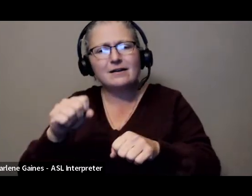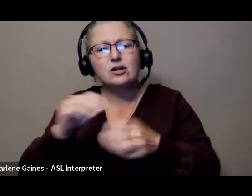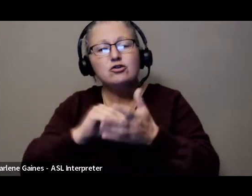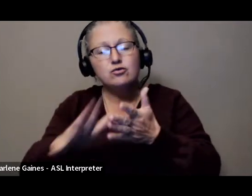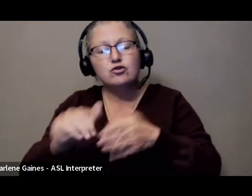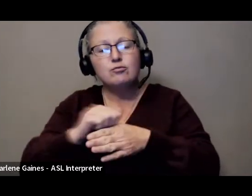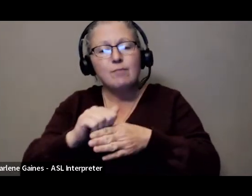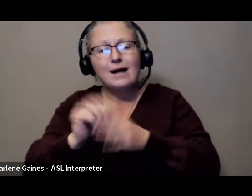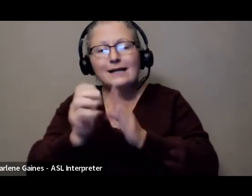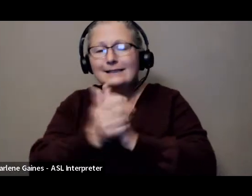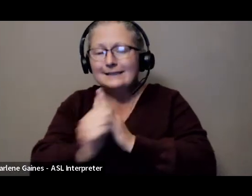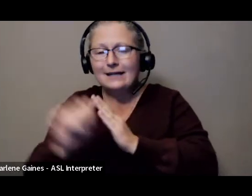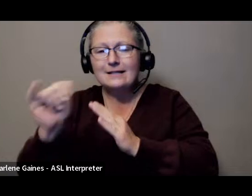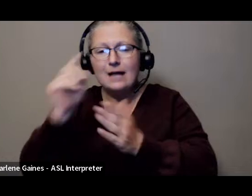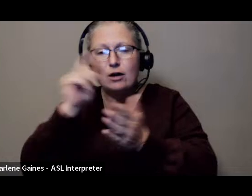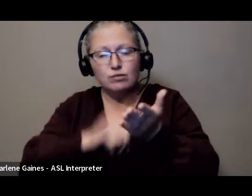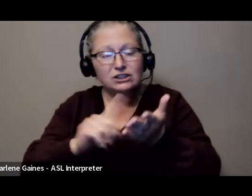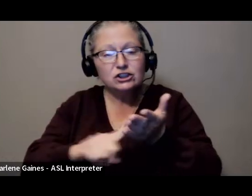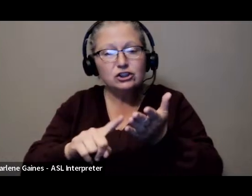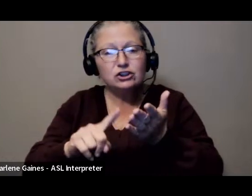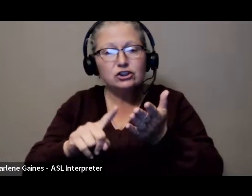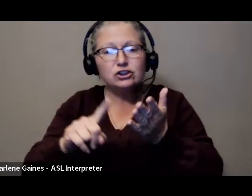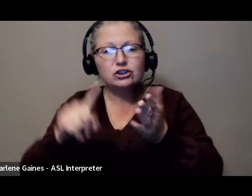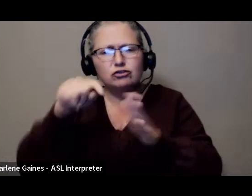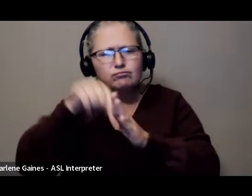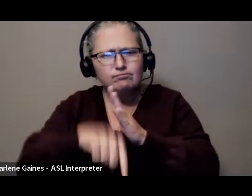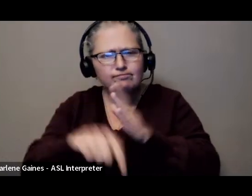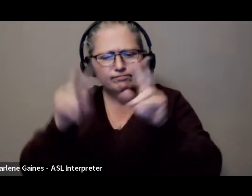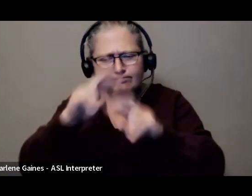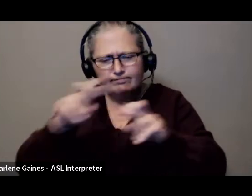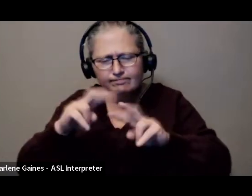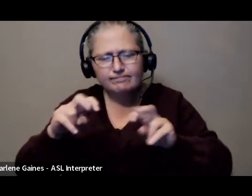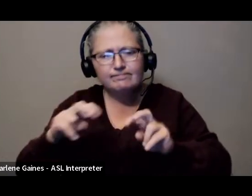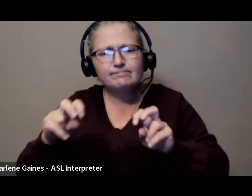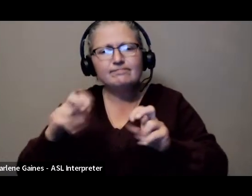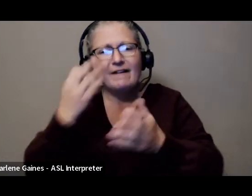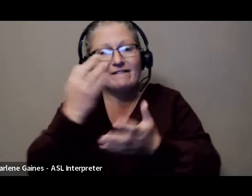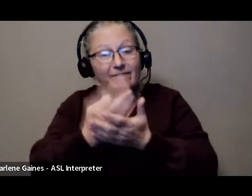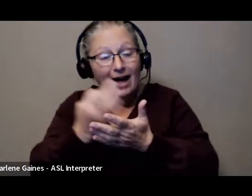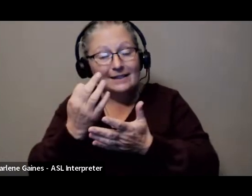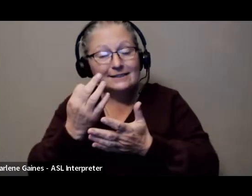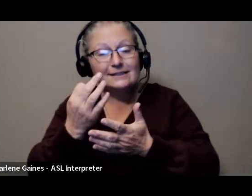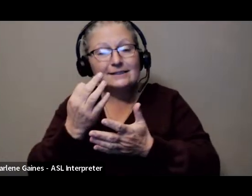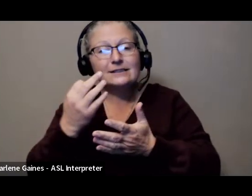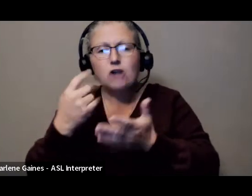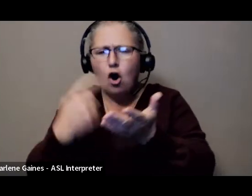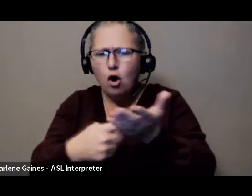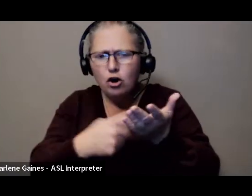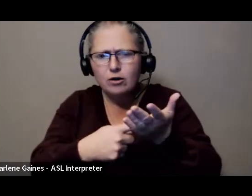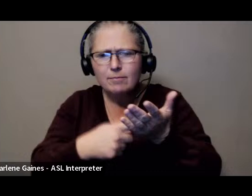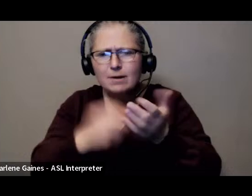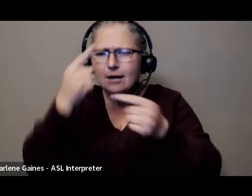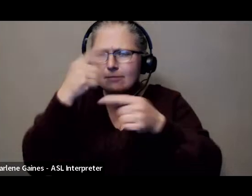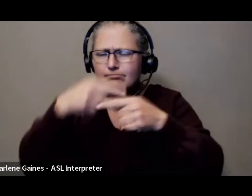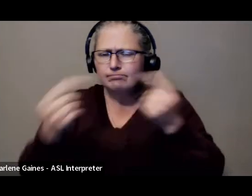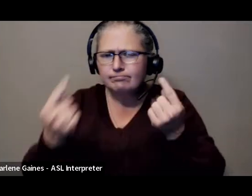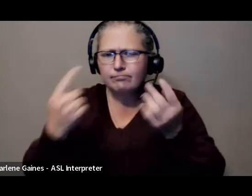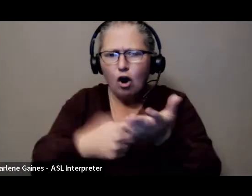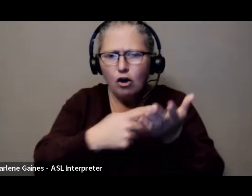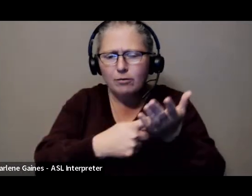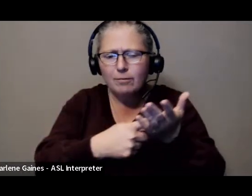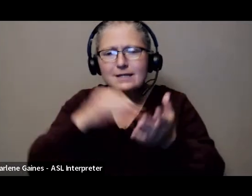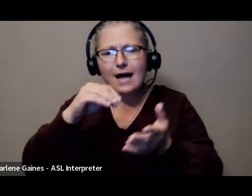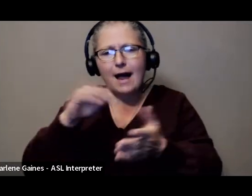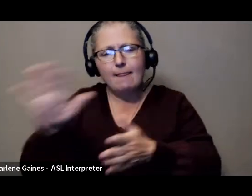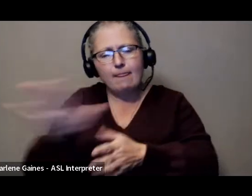many skills, including research, critically analyzing facts, forming arguments and counter-arguments, and arriving at their